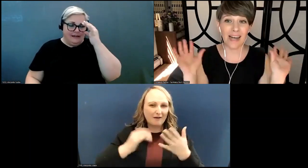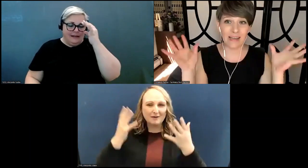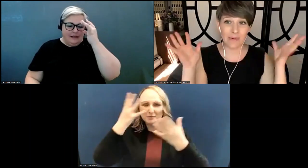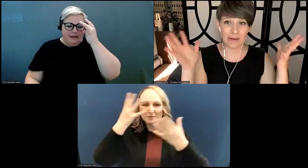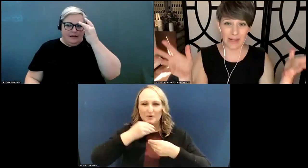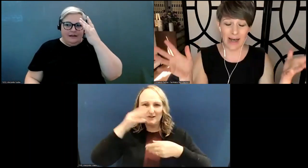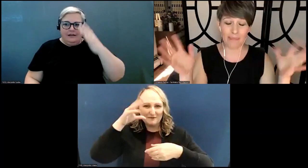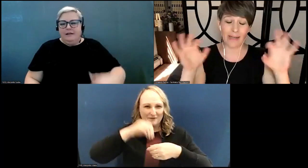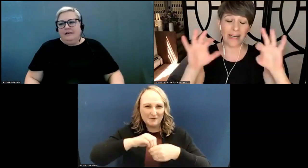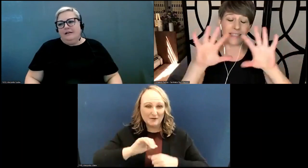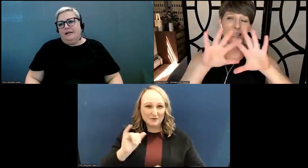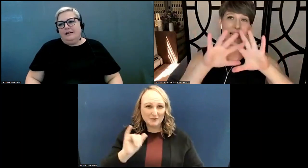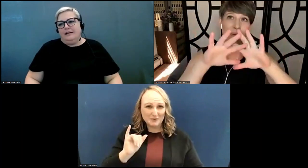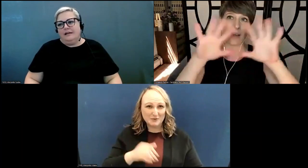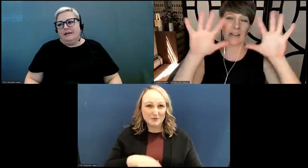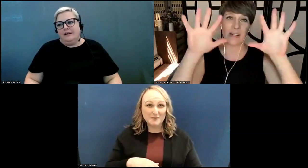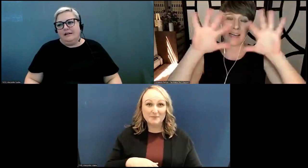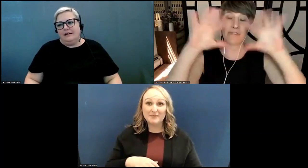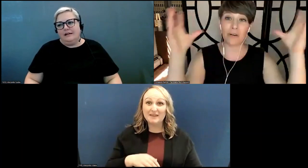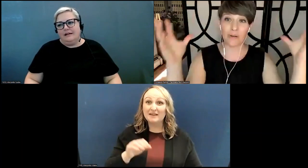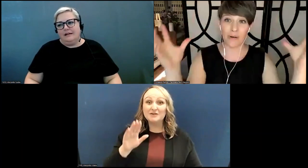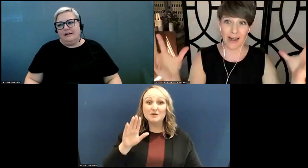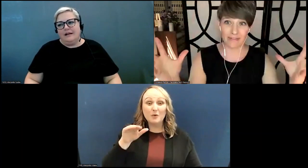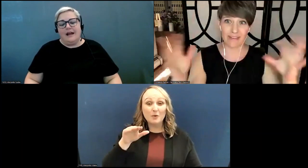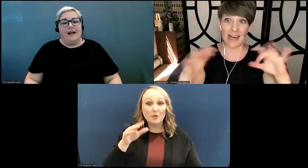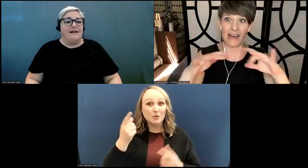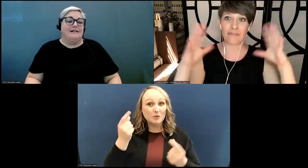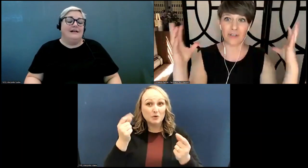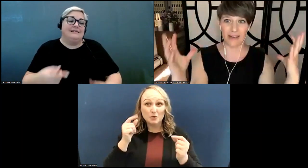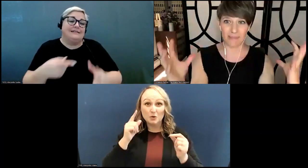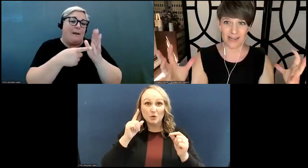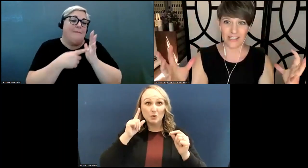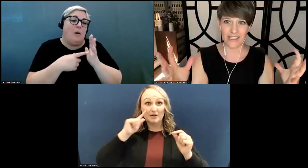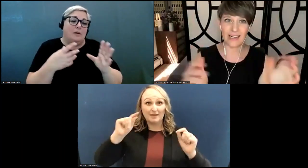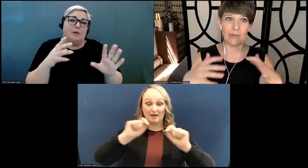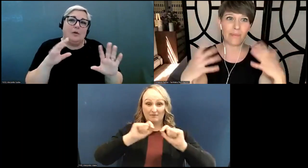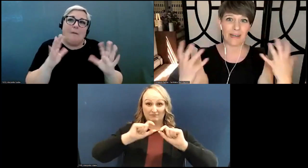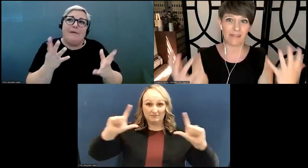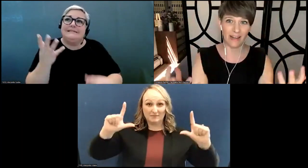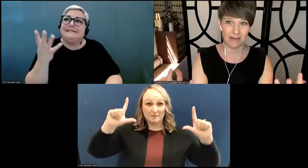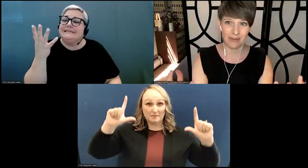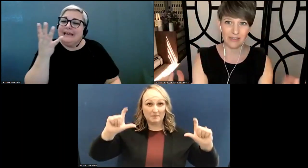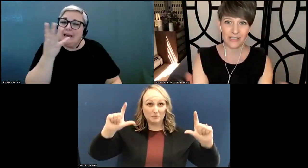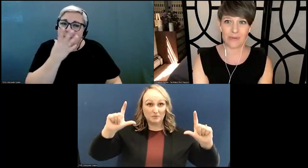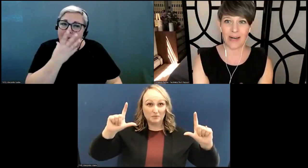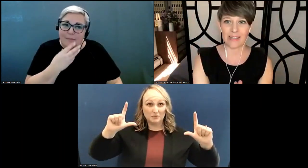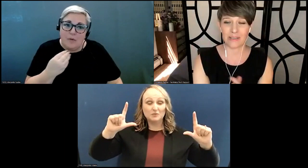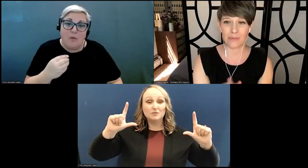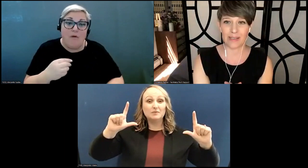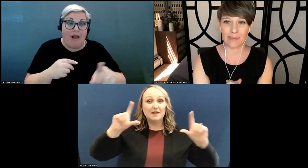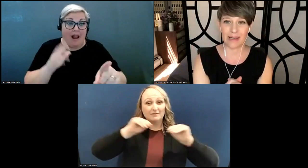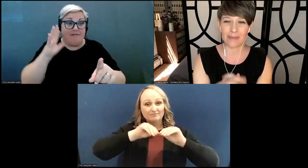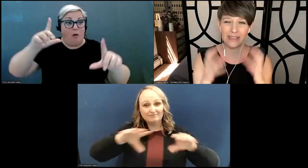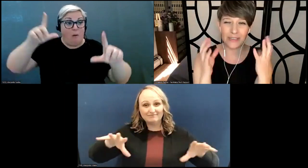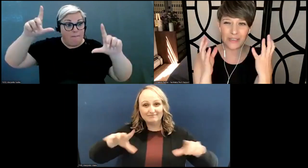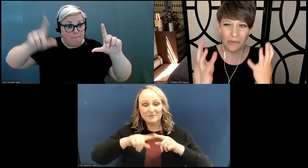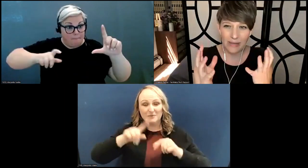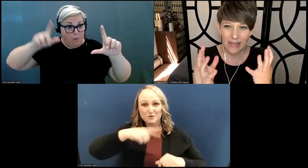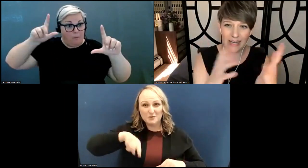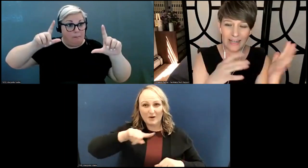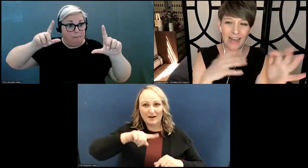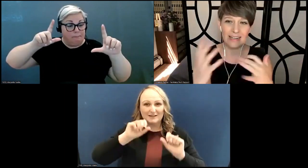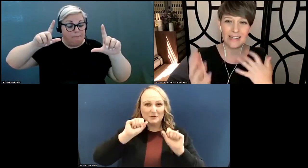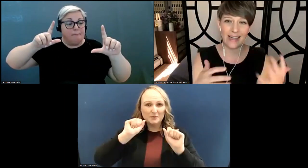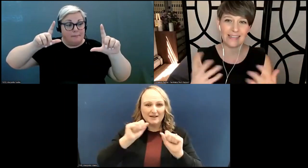And Kelly, what will happen is they will photograph that full image and it will be available to us. So we'll be able to